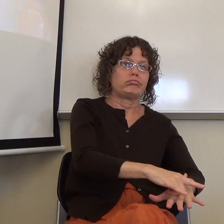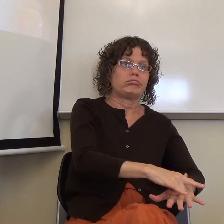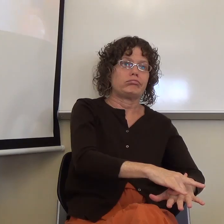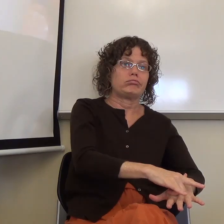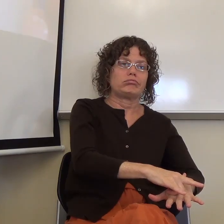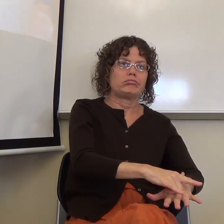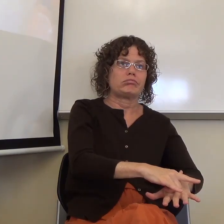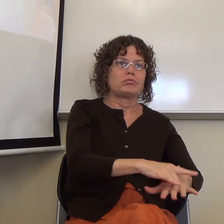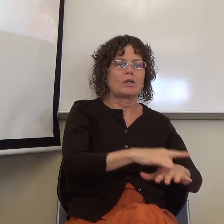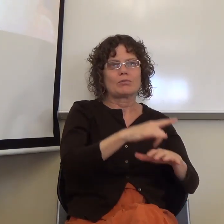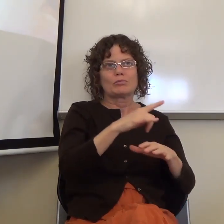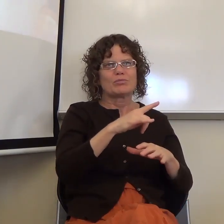no breakup,